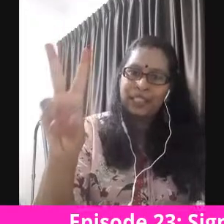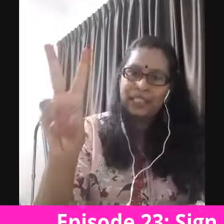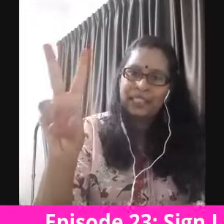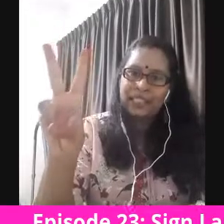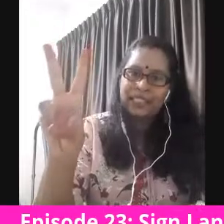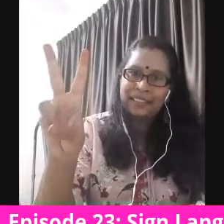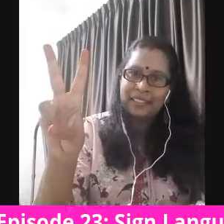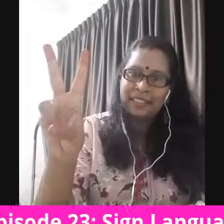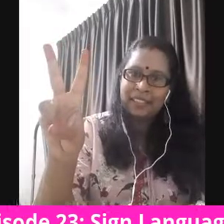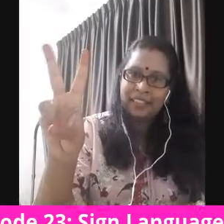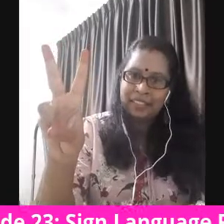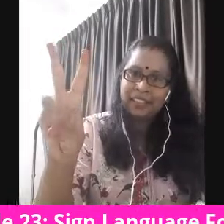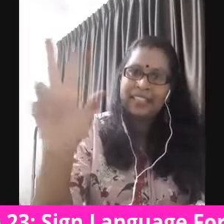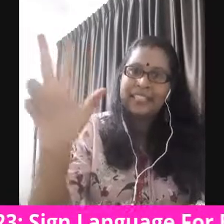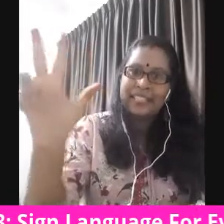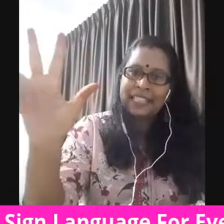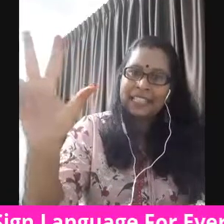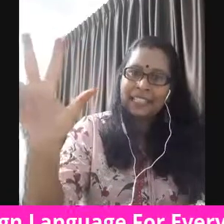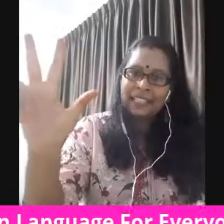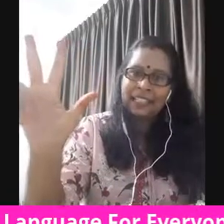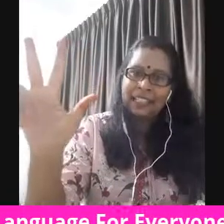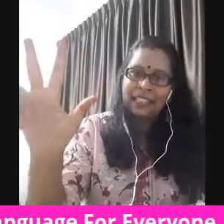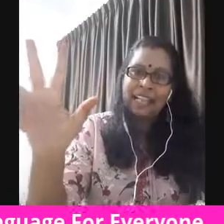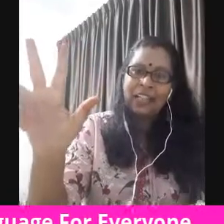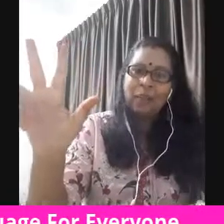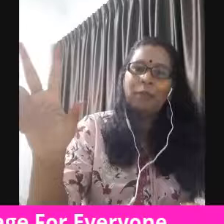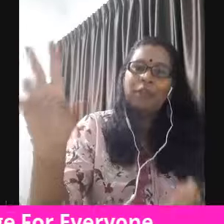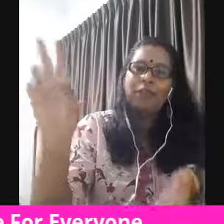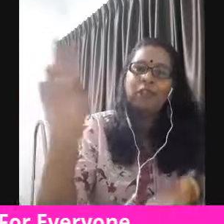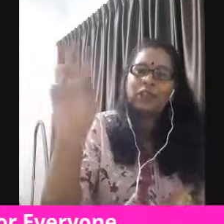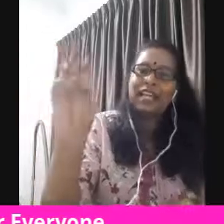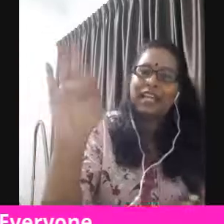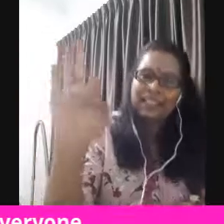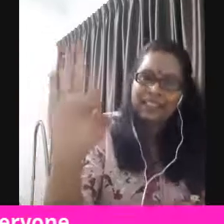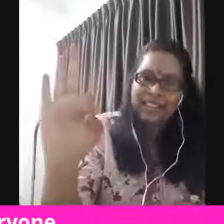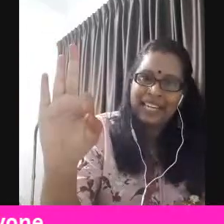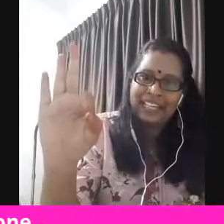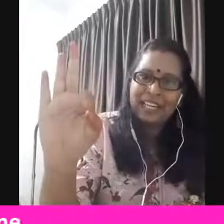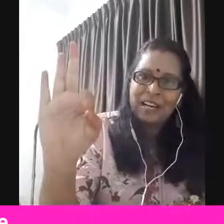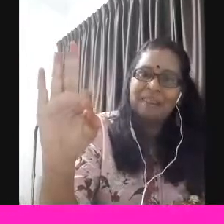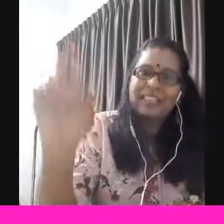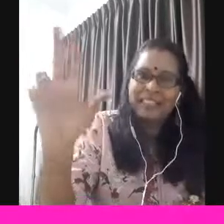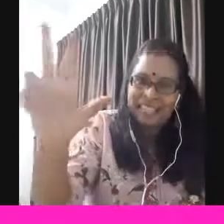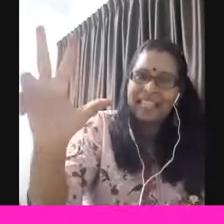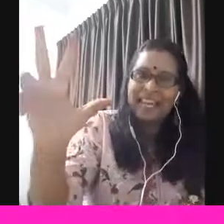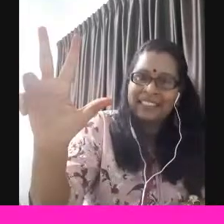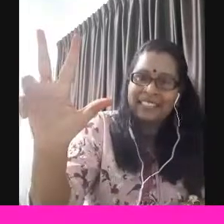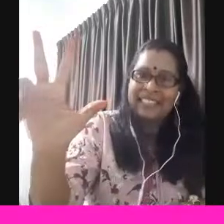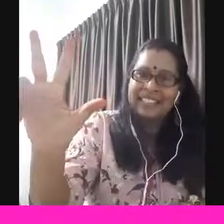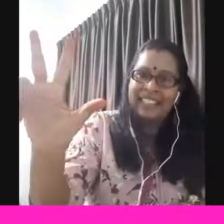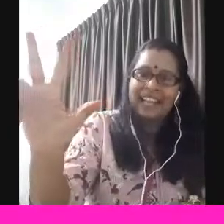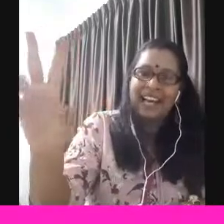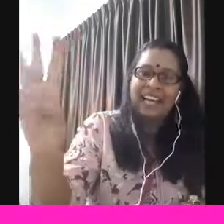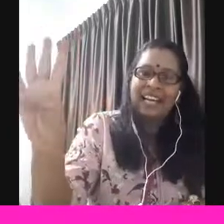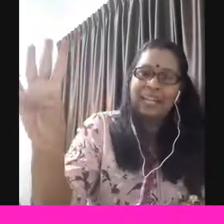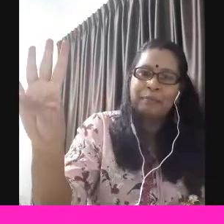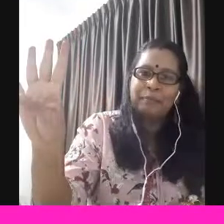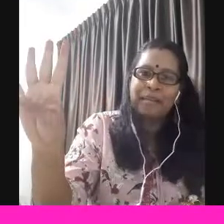dua, Mm-hmm. tiga. Normally we will use like this, Tiga. right? But Yes. tiga, Yeah.